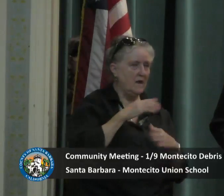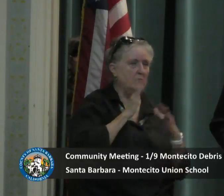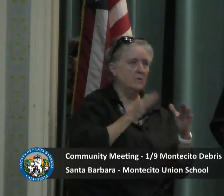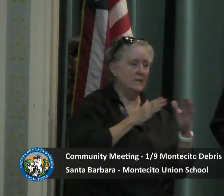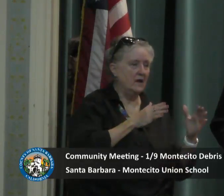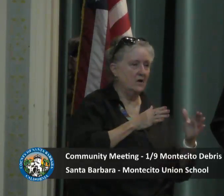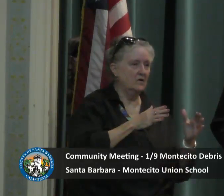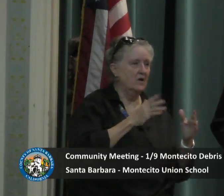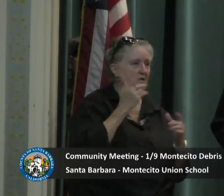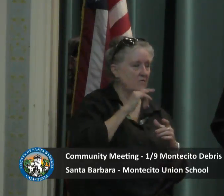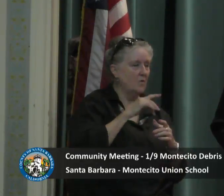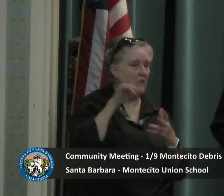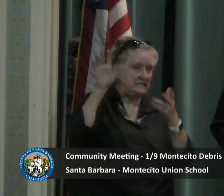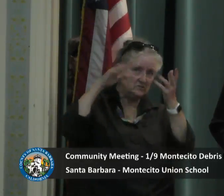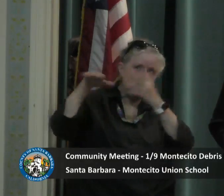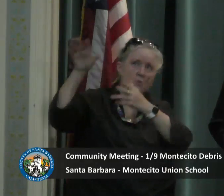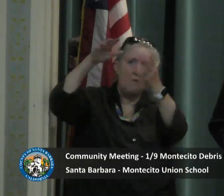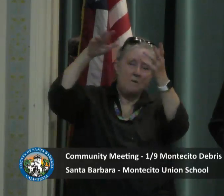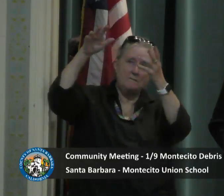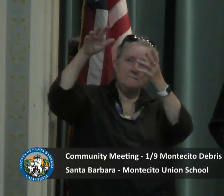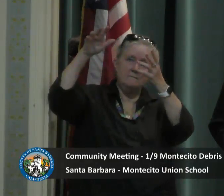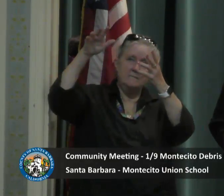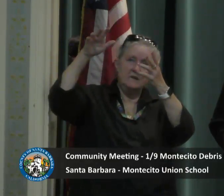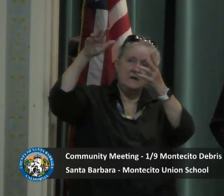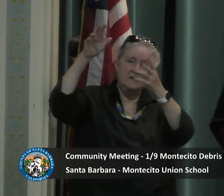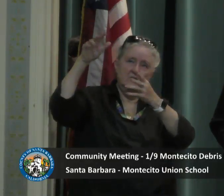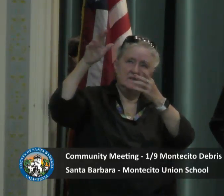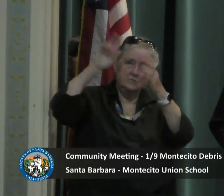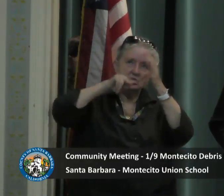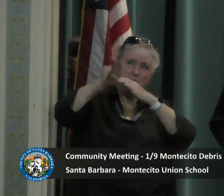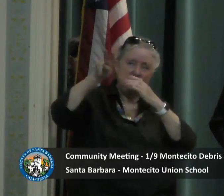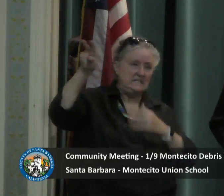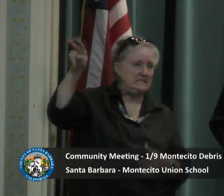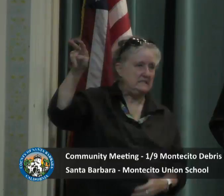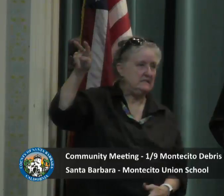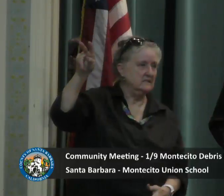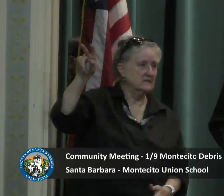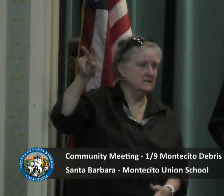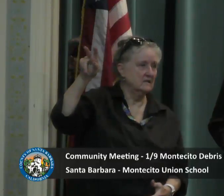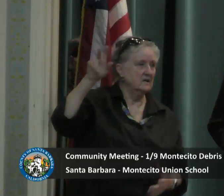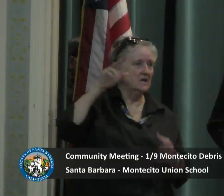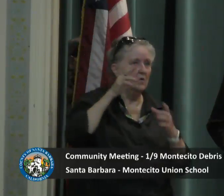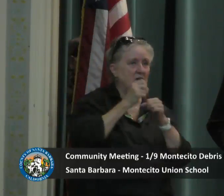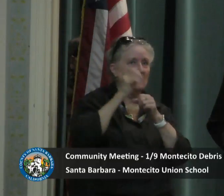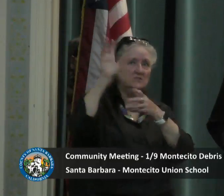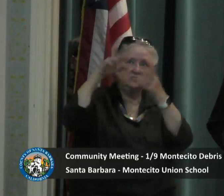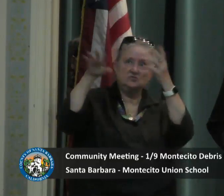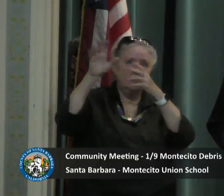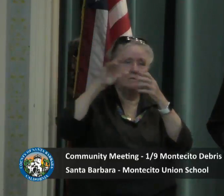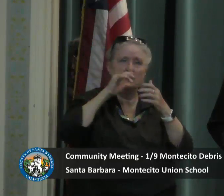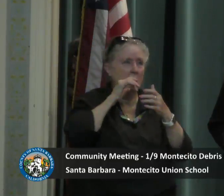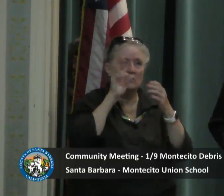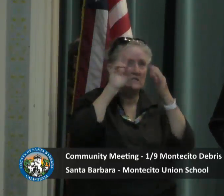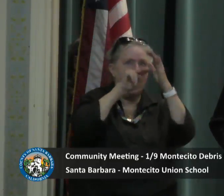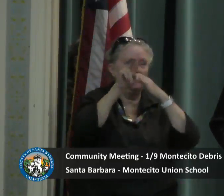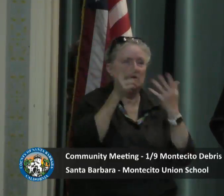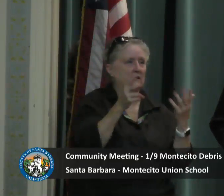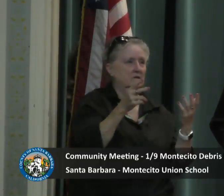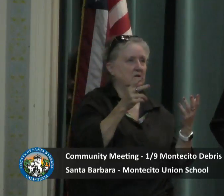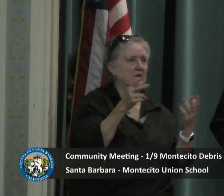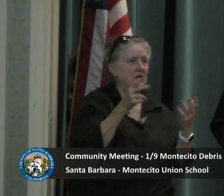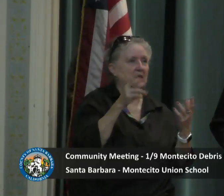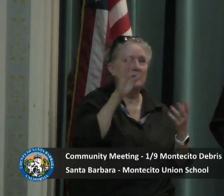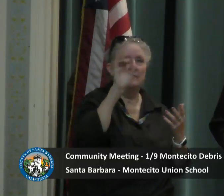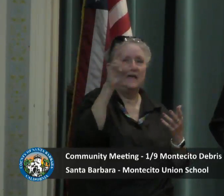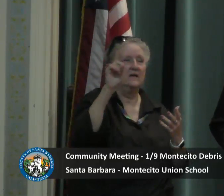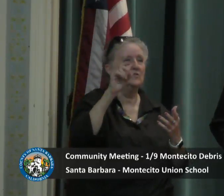prepared for a storm that was predicted. we got a storm that wasn't predicted. There was a band of rain